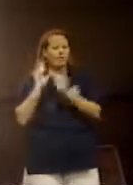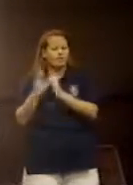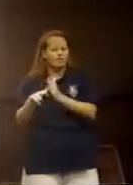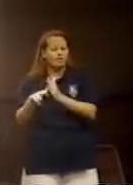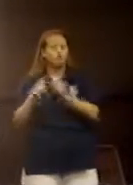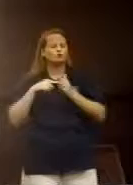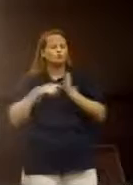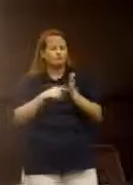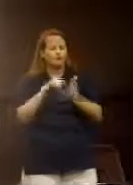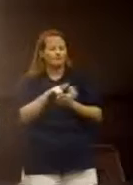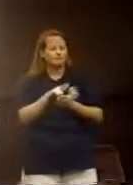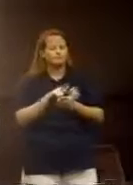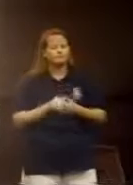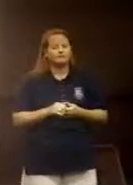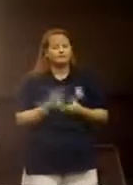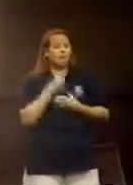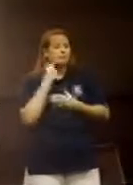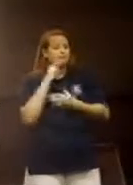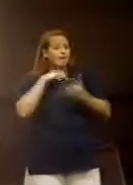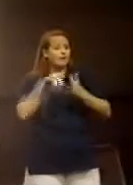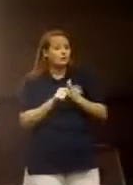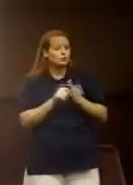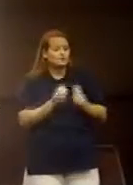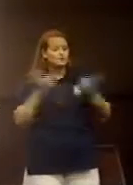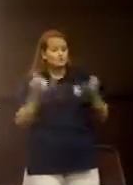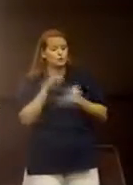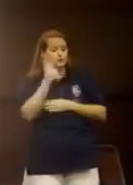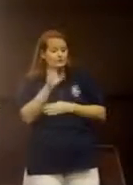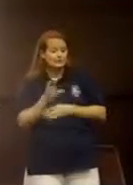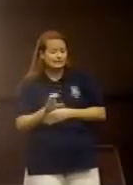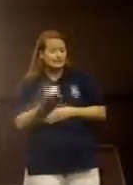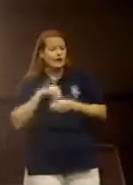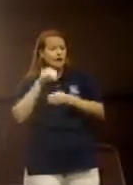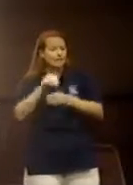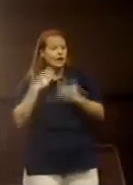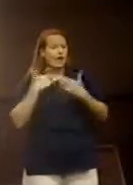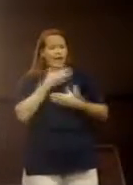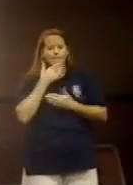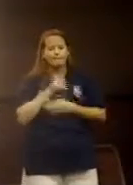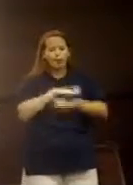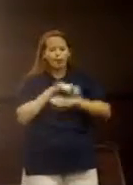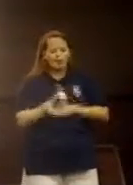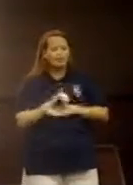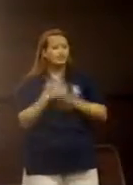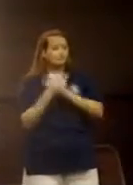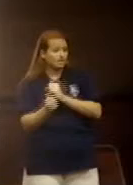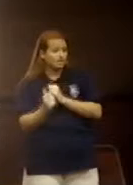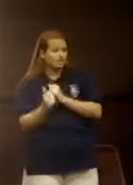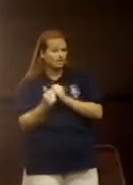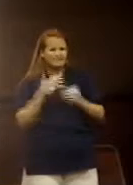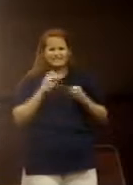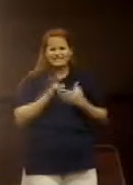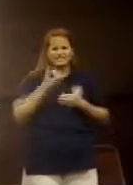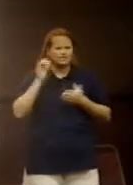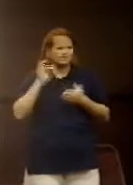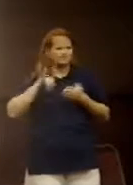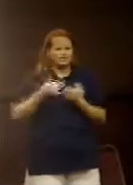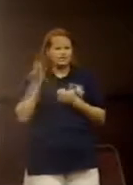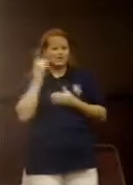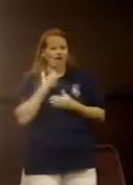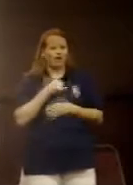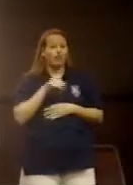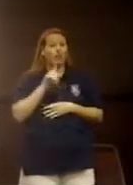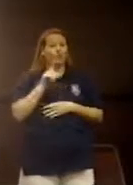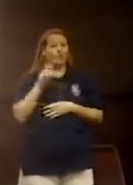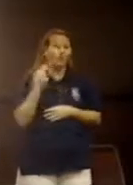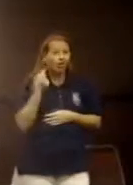to show that. The deaf students exposed to CCC input have better English skills. I mean, doesn't this just sound like,